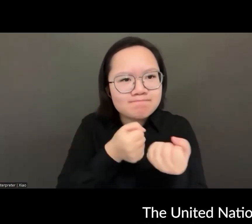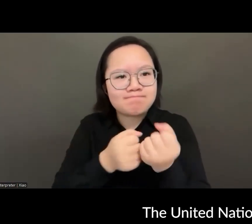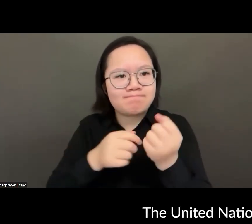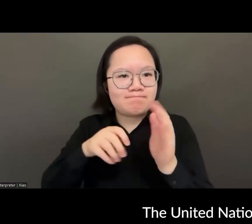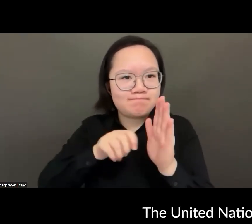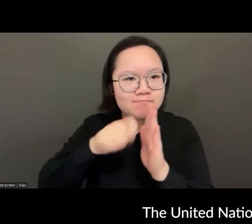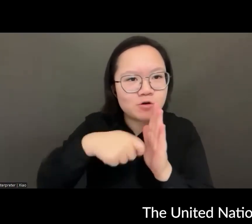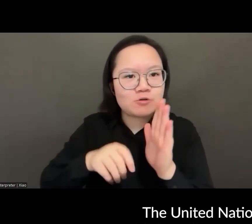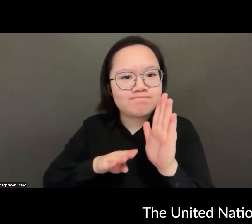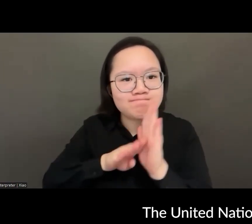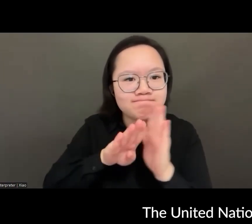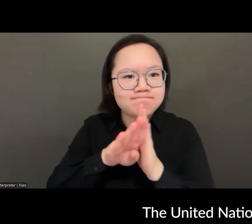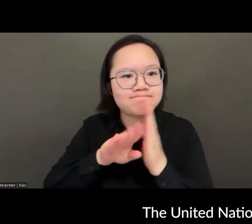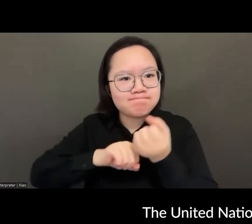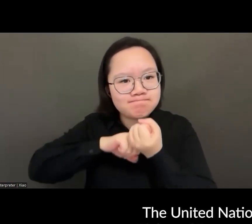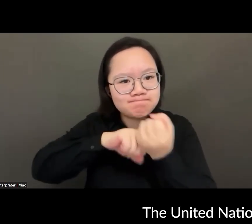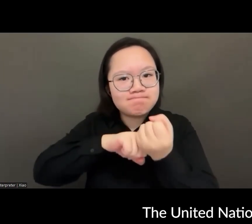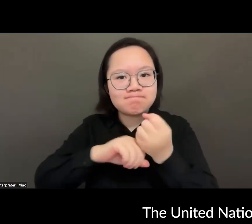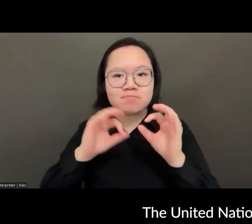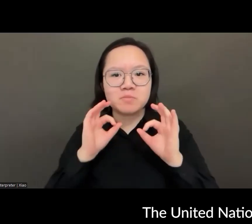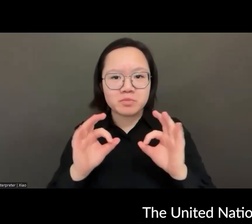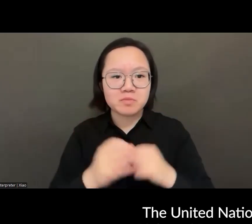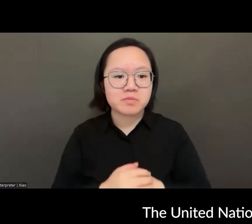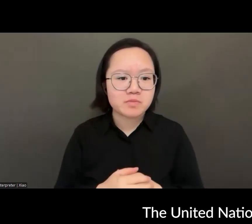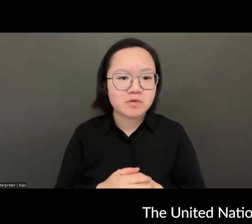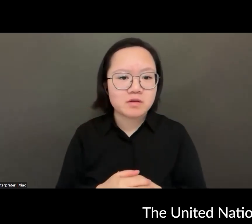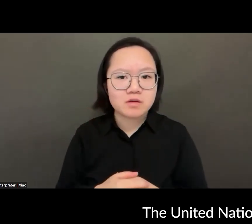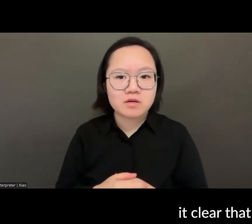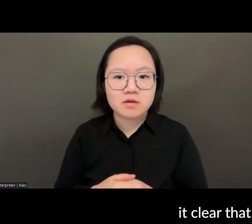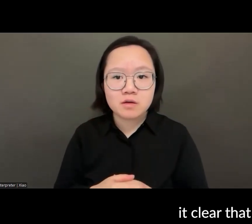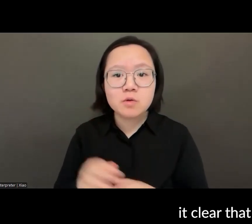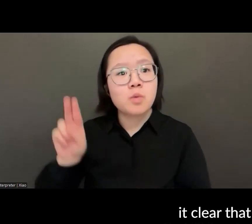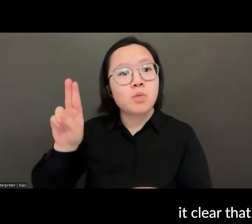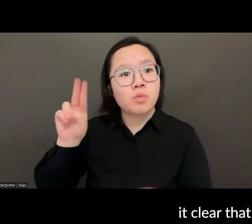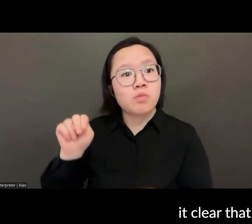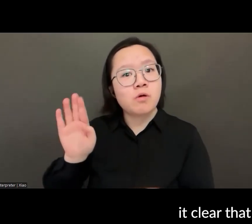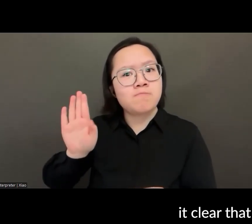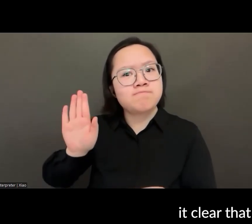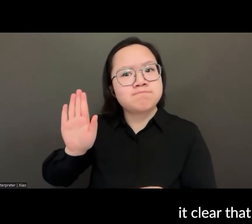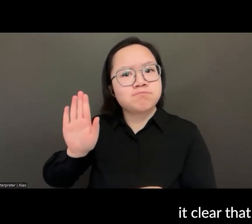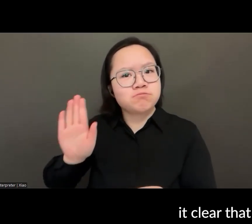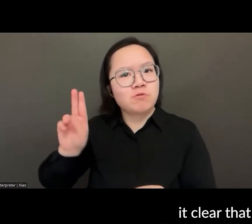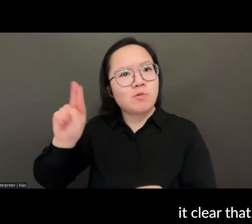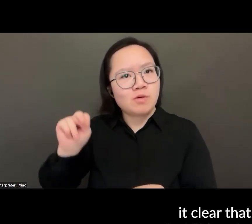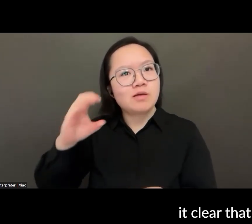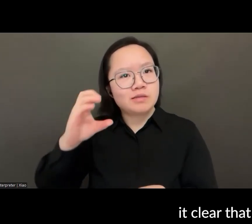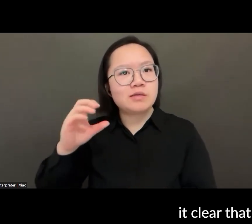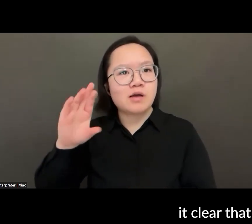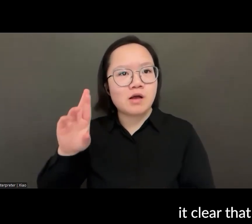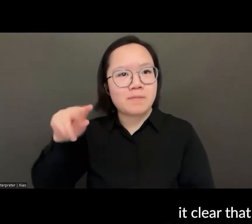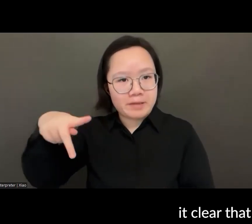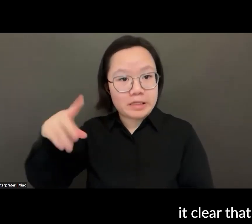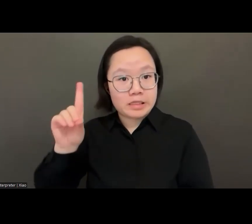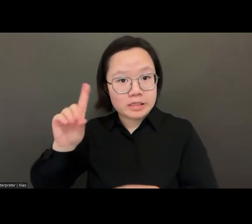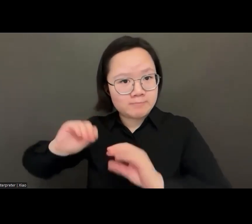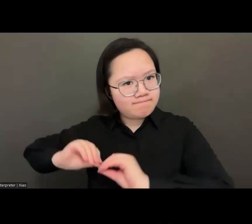The United Nations Convention on the Rights of Persons with Disabilities makes it clear that all persons with disabilities should